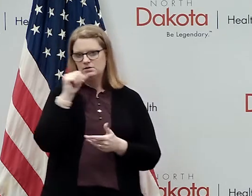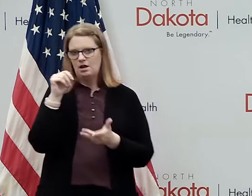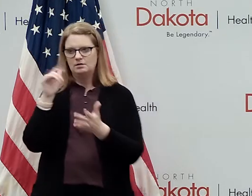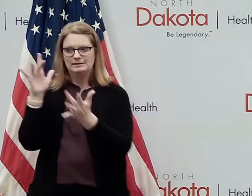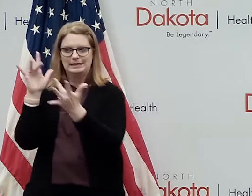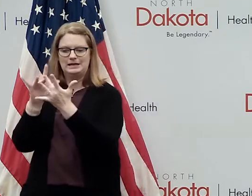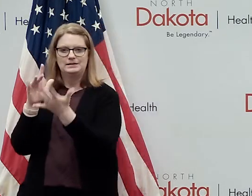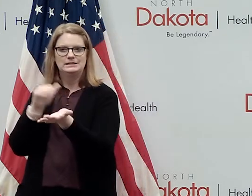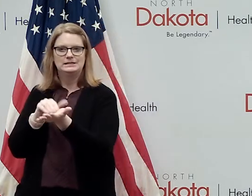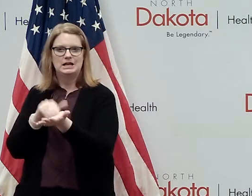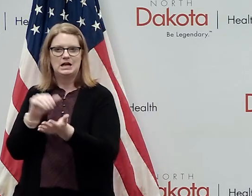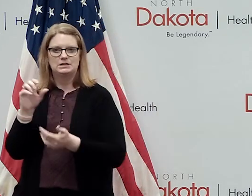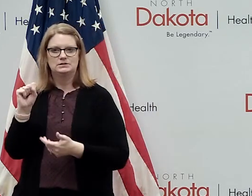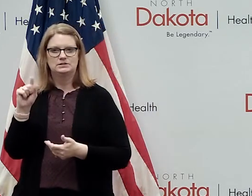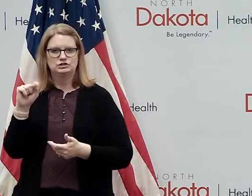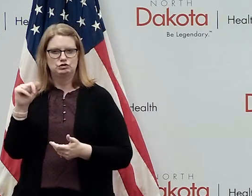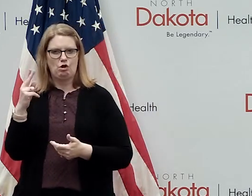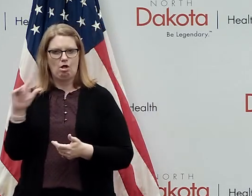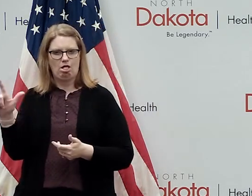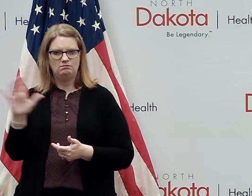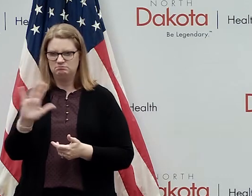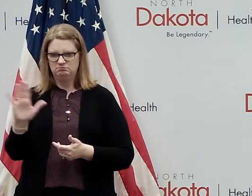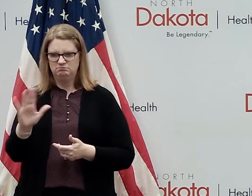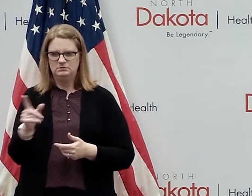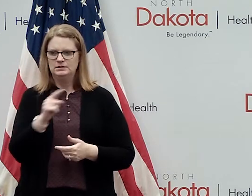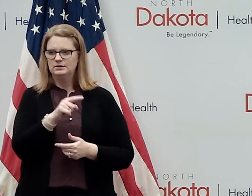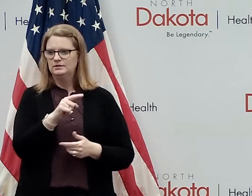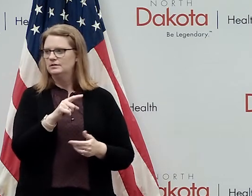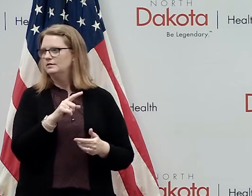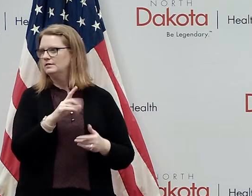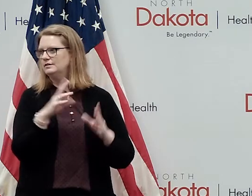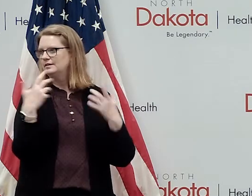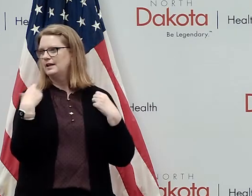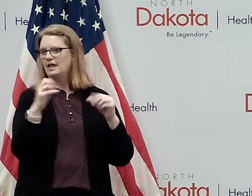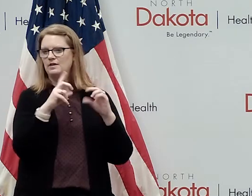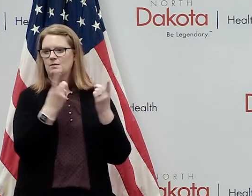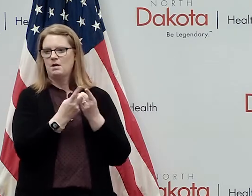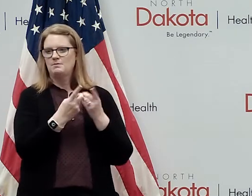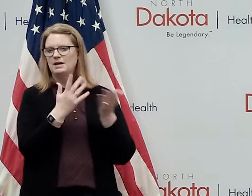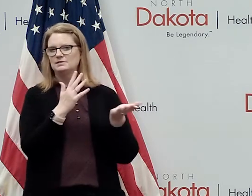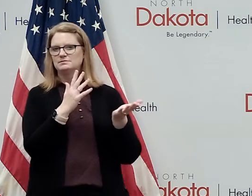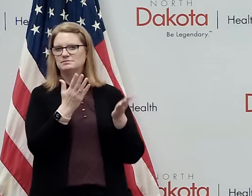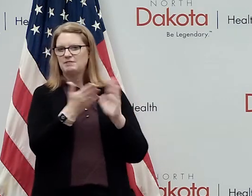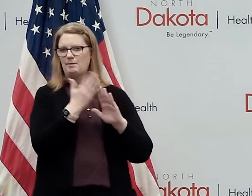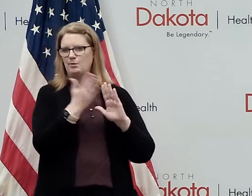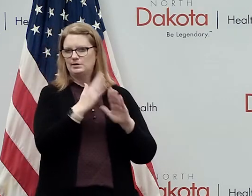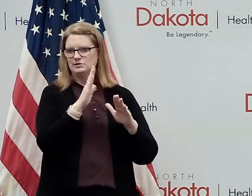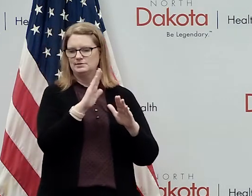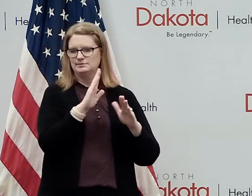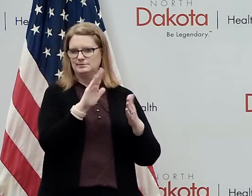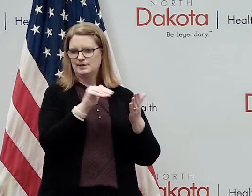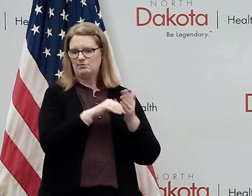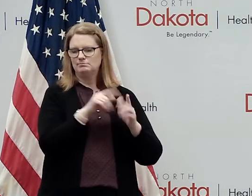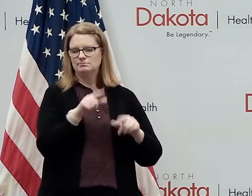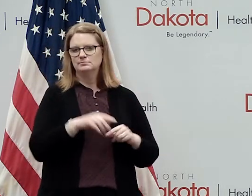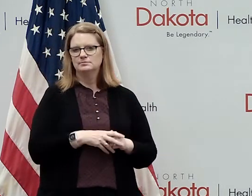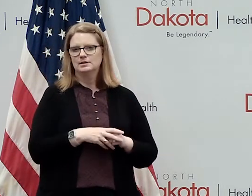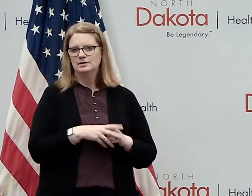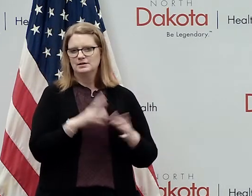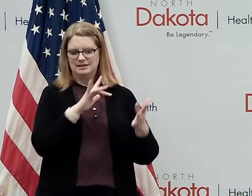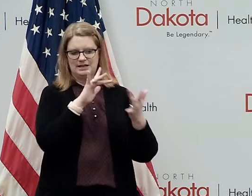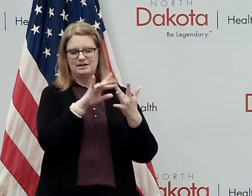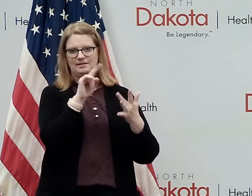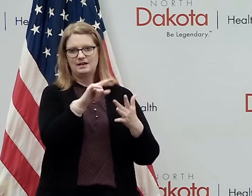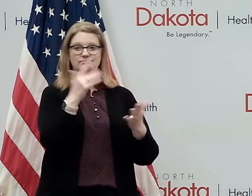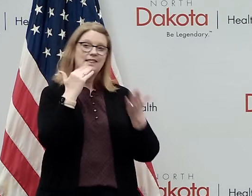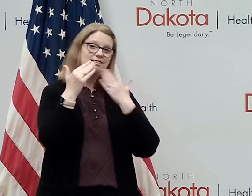contacting Dr. Stahl directly. Maybe he's getting enough calls just from me, but we'll contact there. But again,